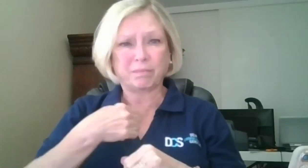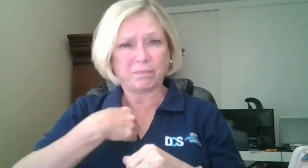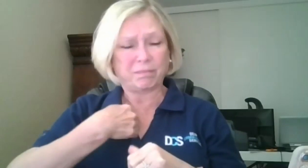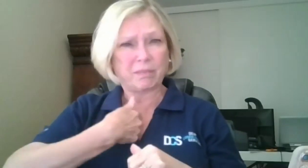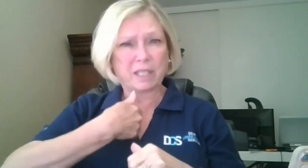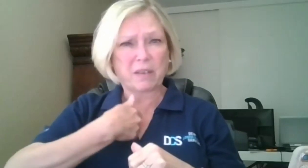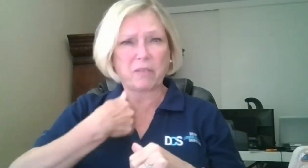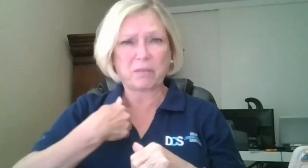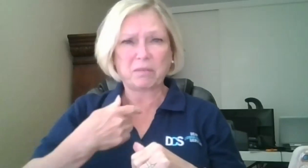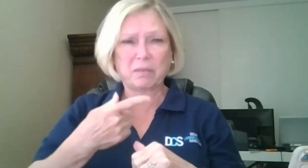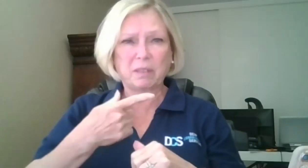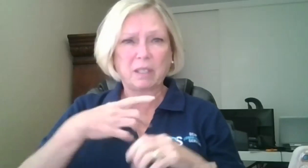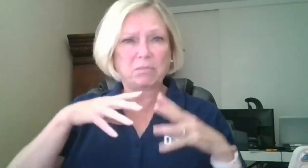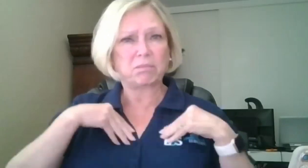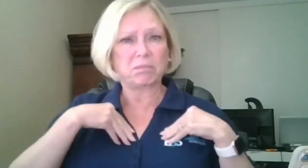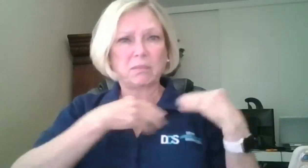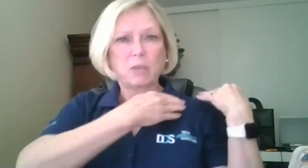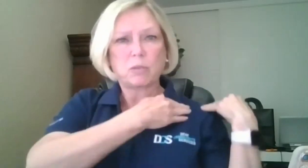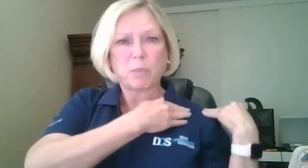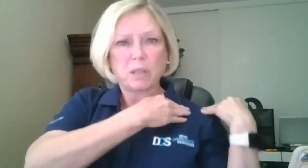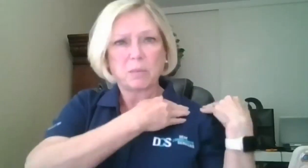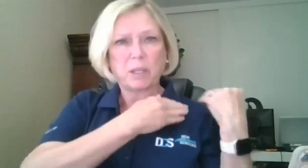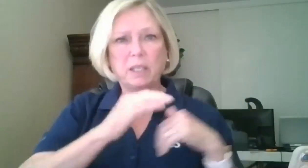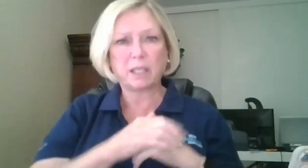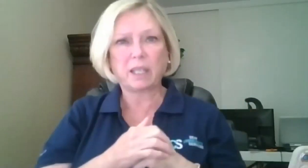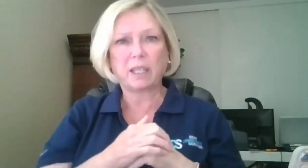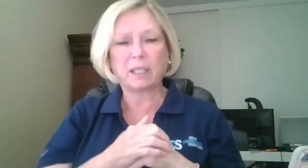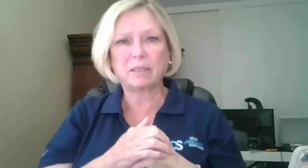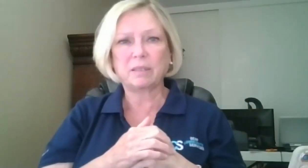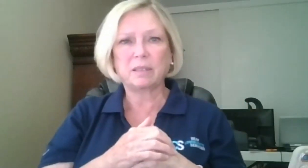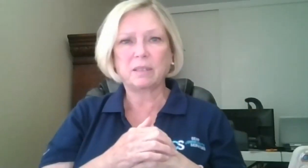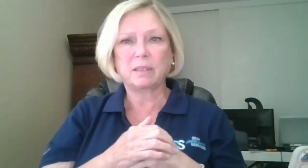changes. And I myself accept responsibility